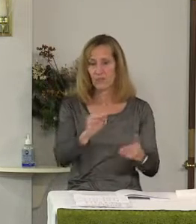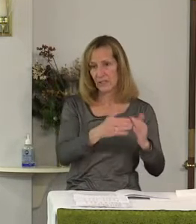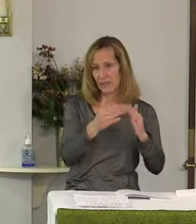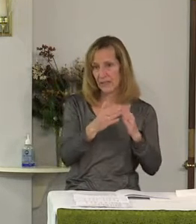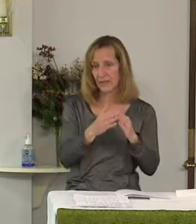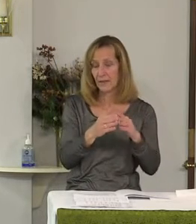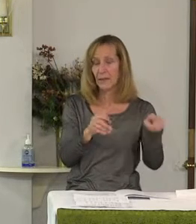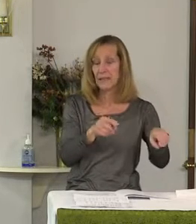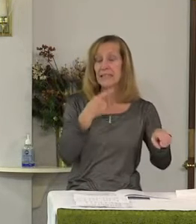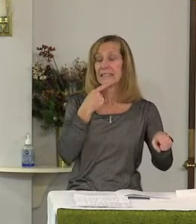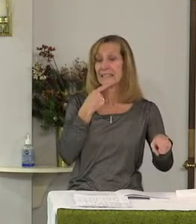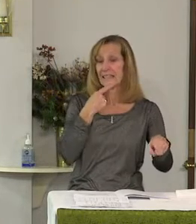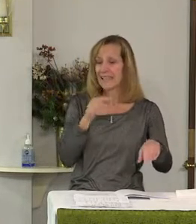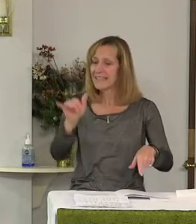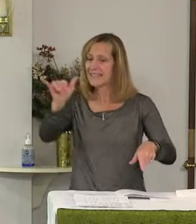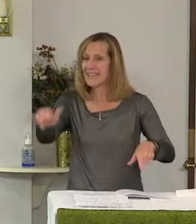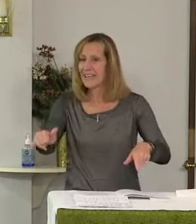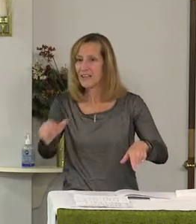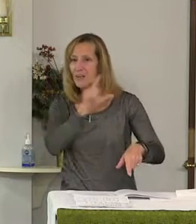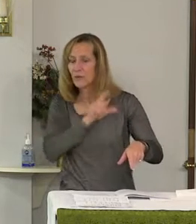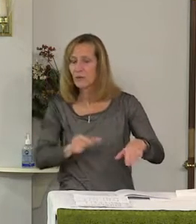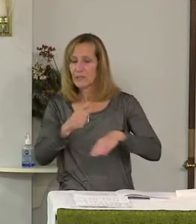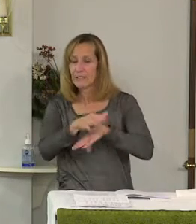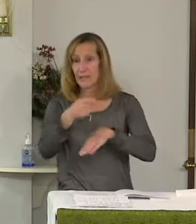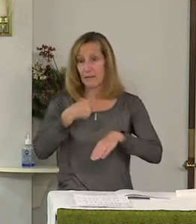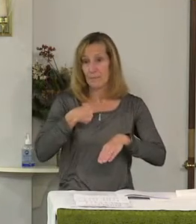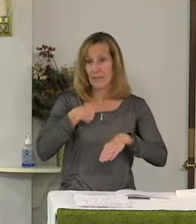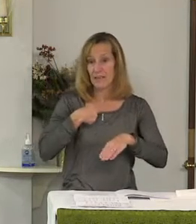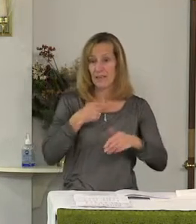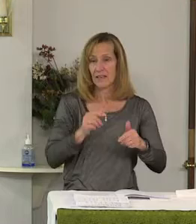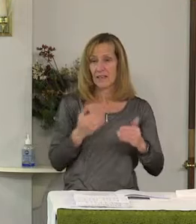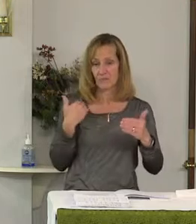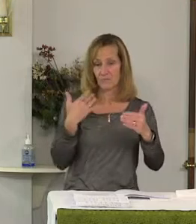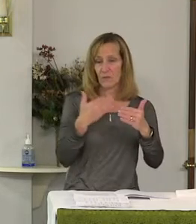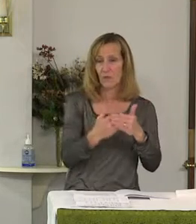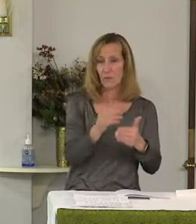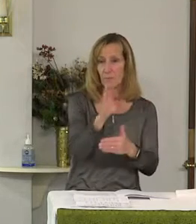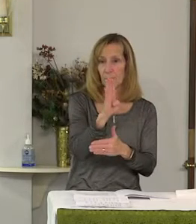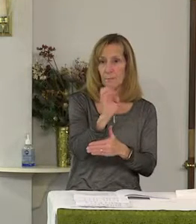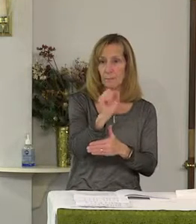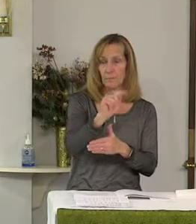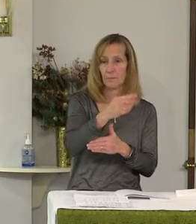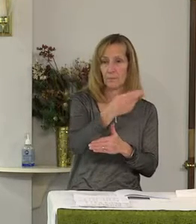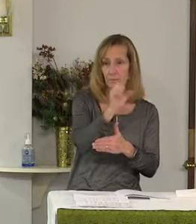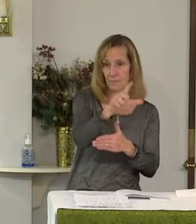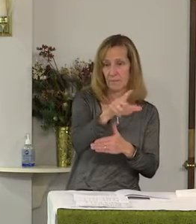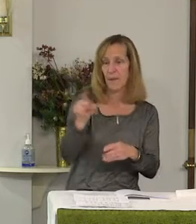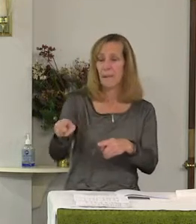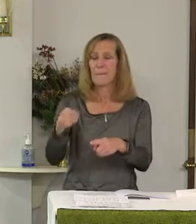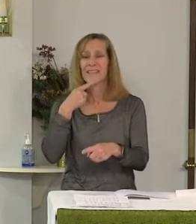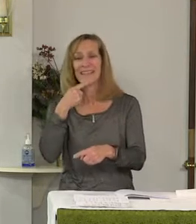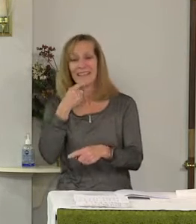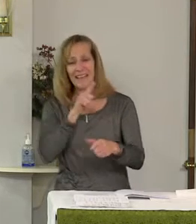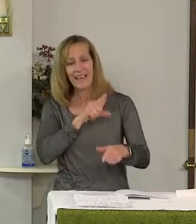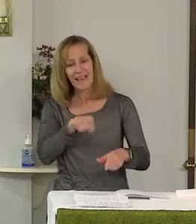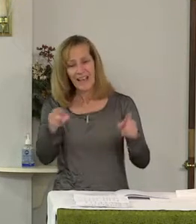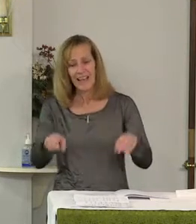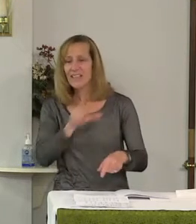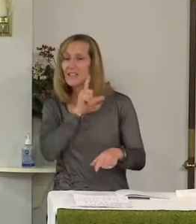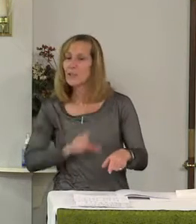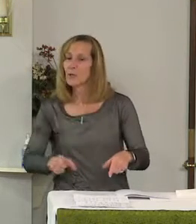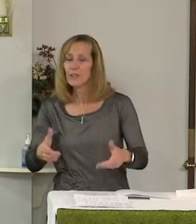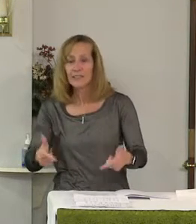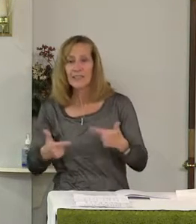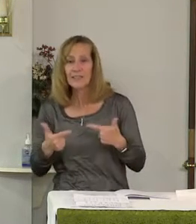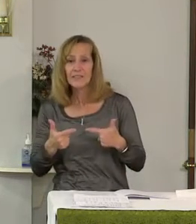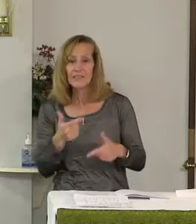Elisha, "Stay here, for the Lord has sent me as far as Bethel." But Elisha said, "As the Lord lives, and as you